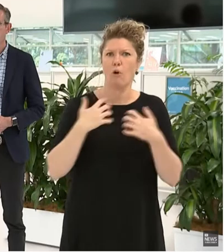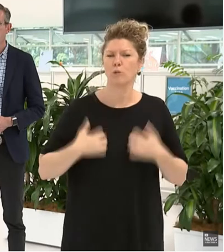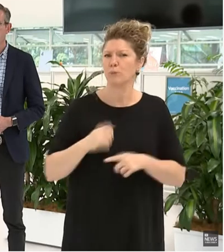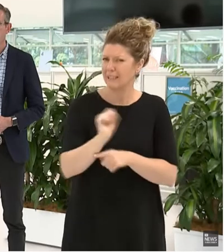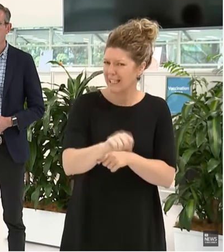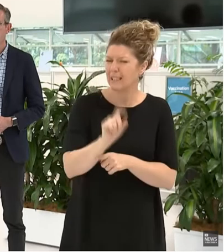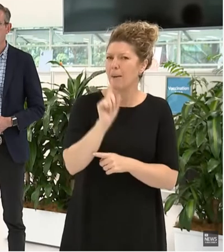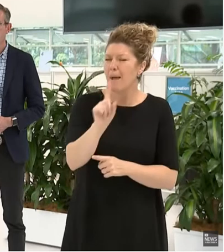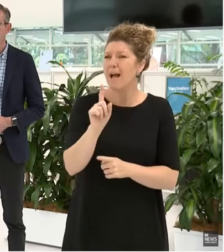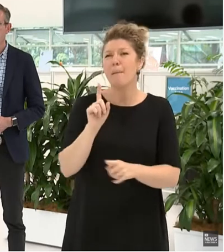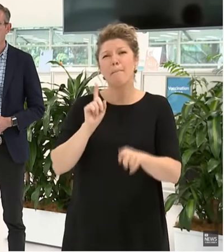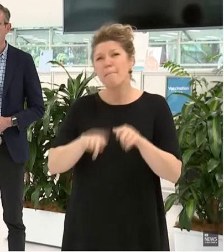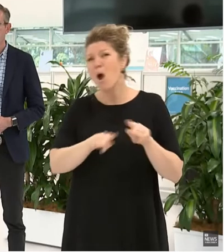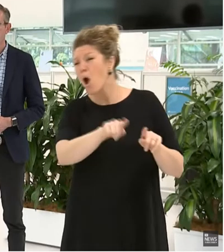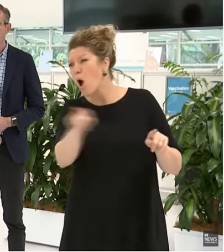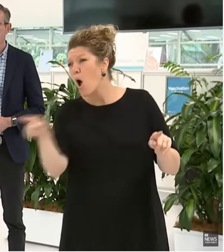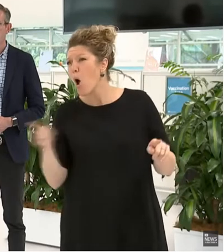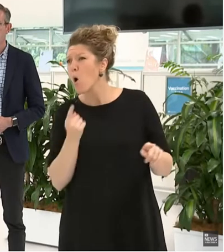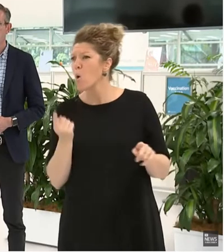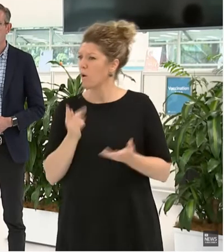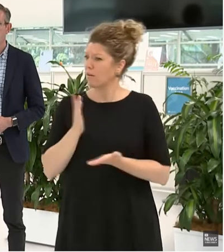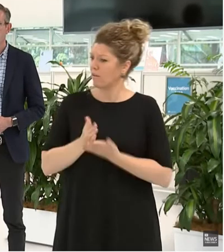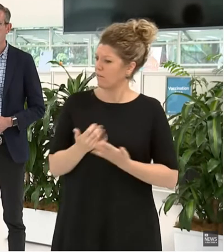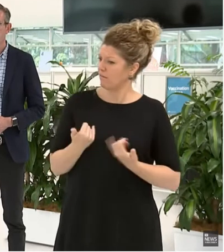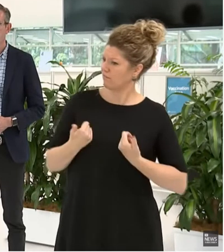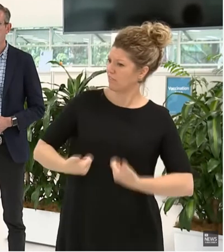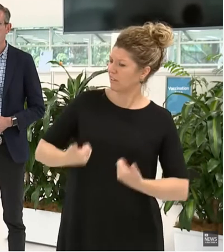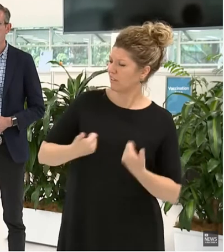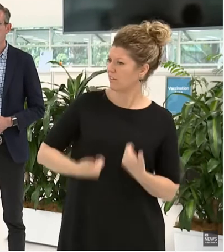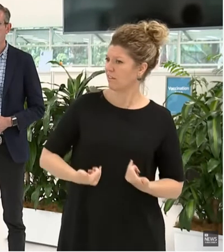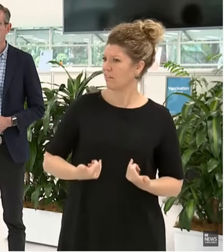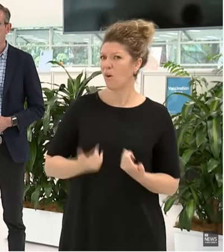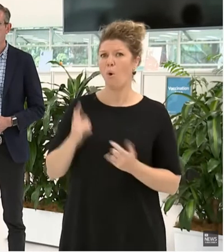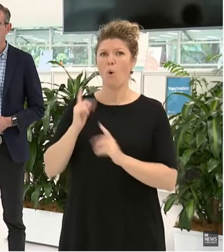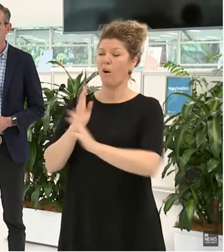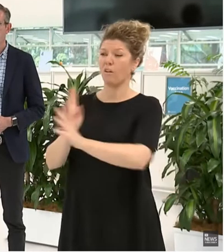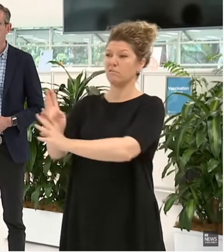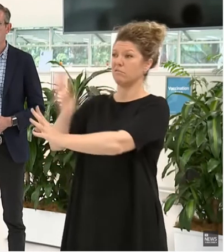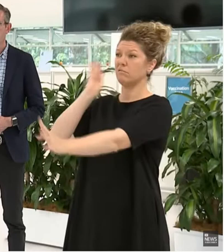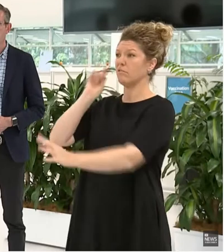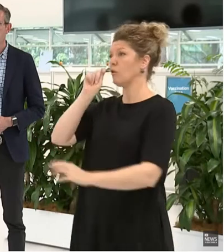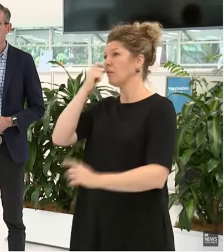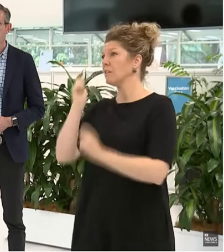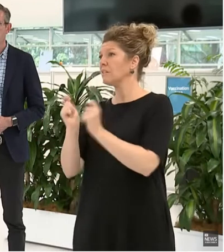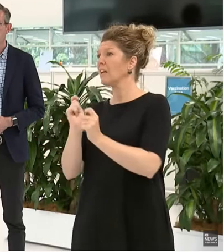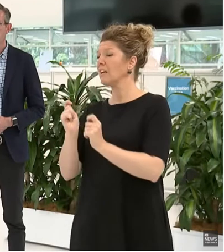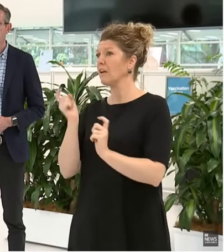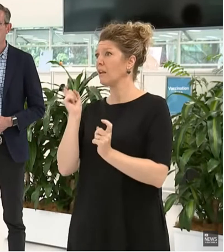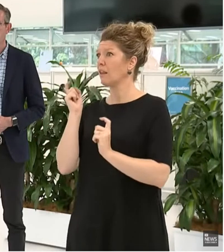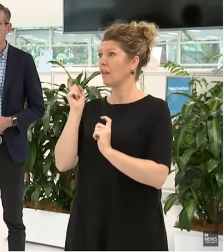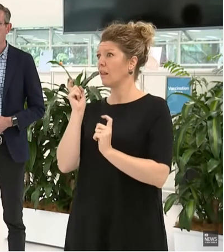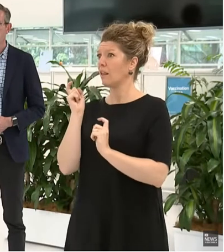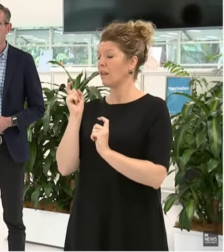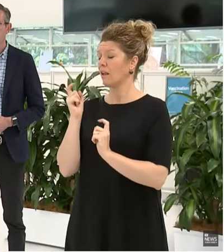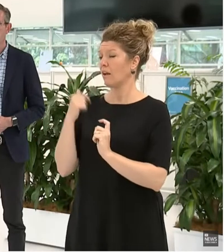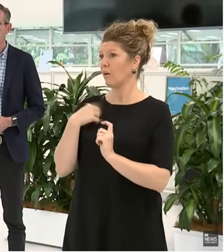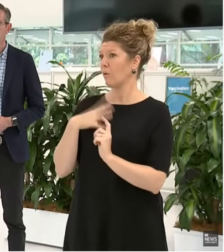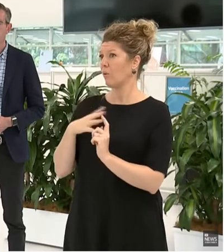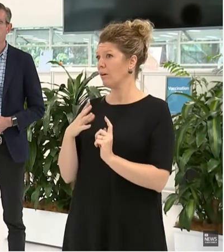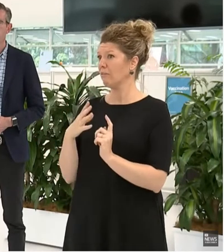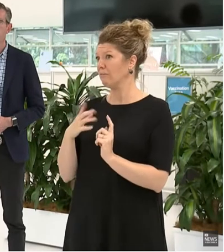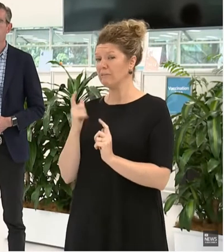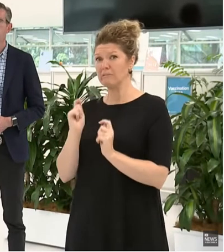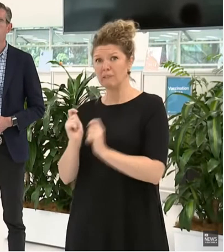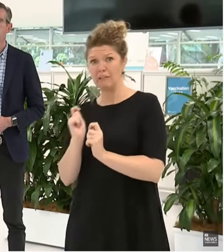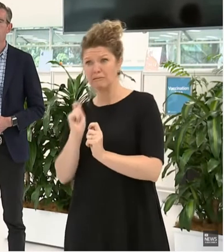possible. But the bulk of people who are probably in those queues at the moment, who are worried about whether they should